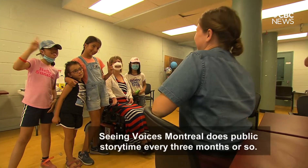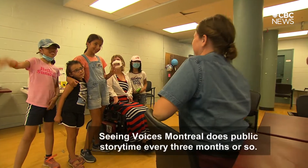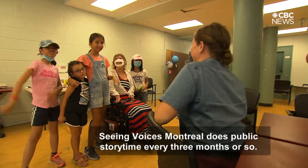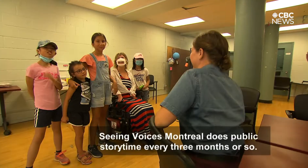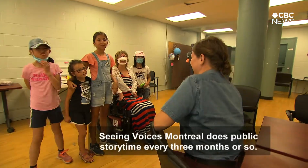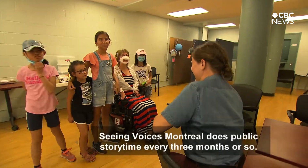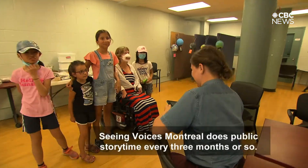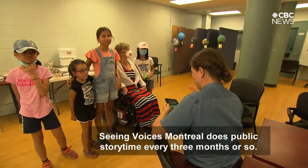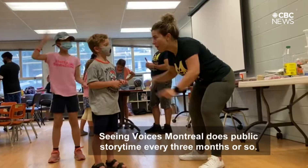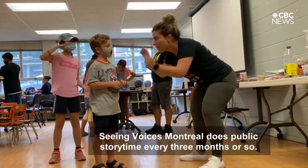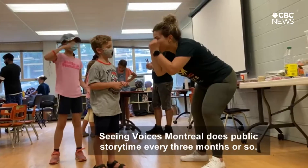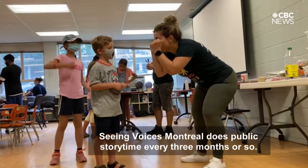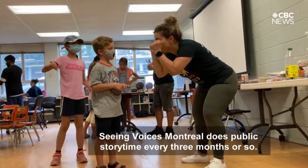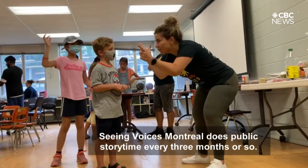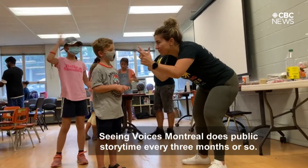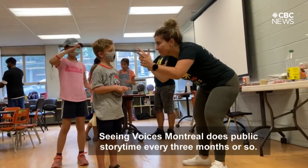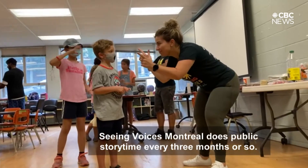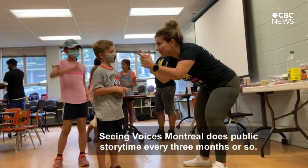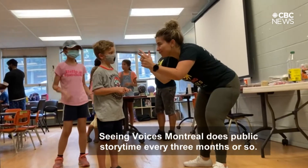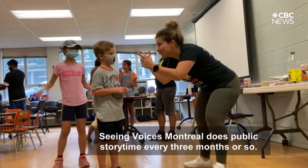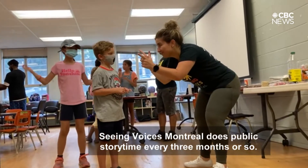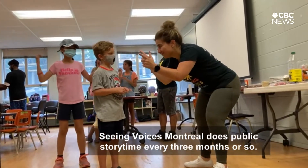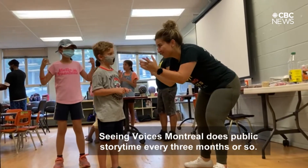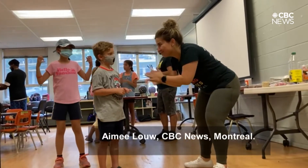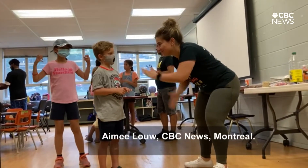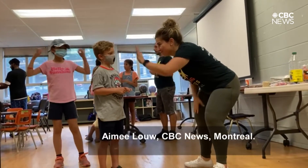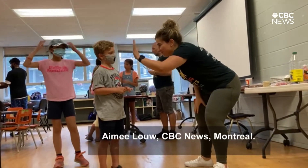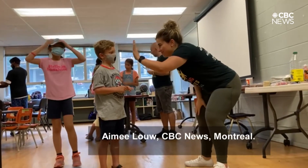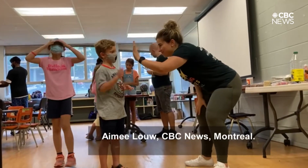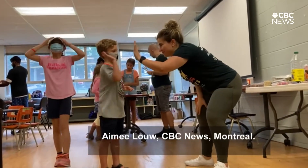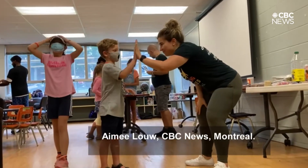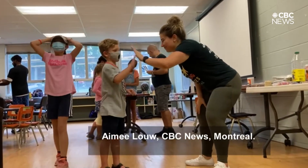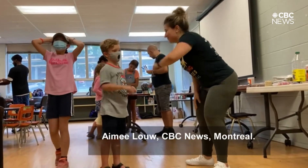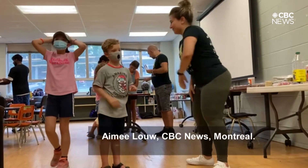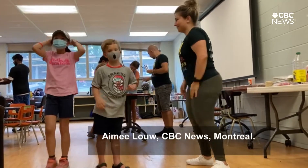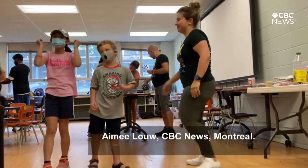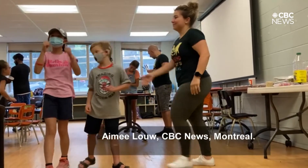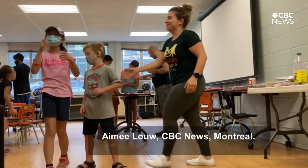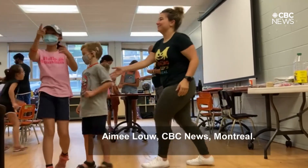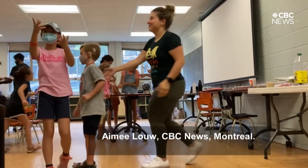does public story time every 3 months or so. Amy Lowe, CBC News, Montreal.